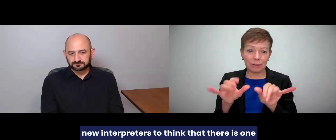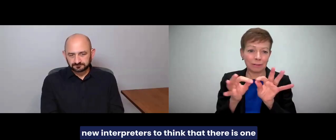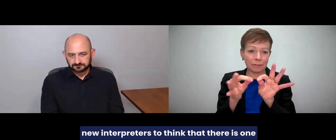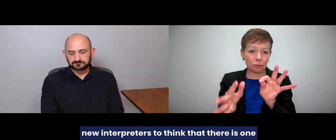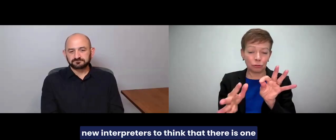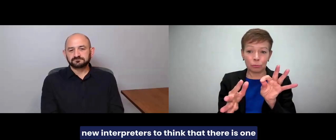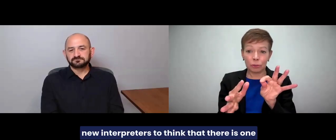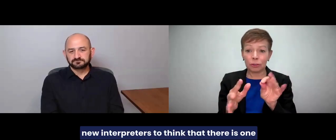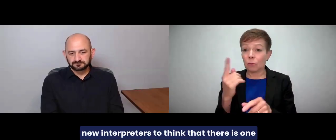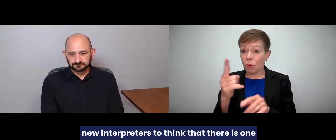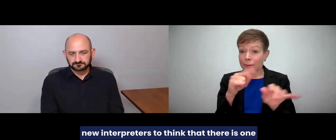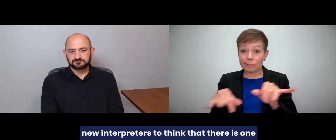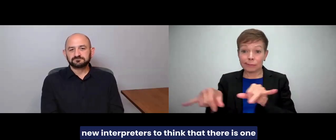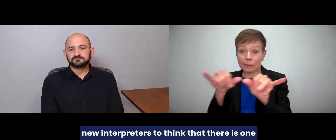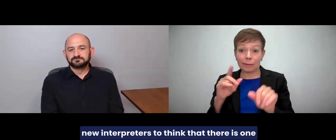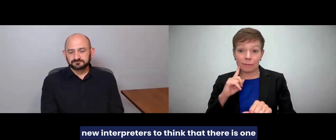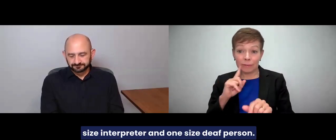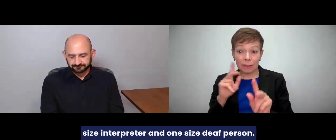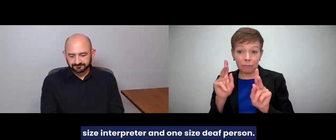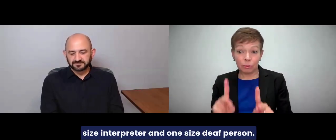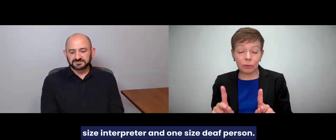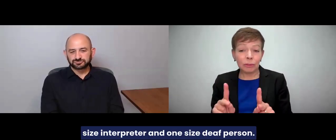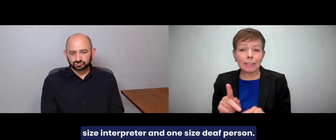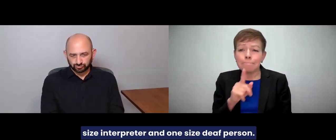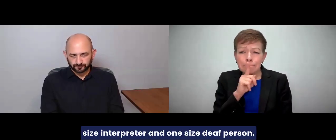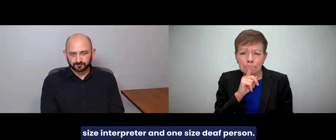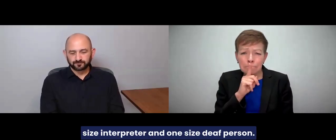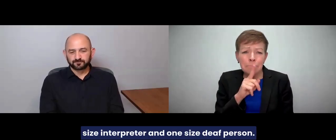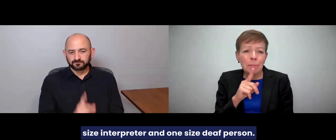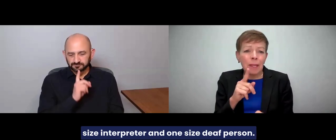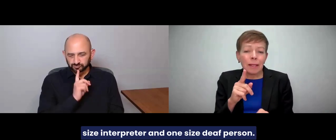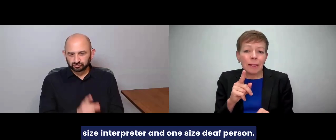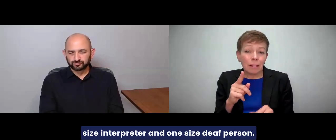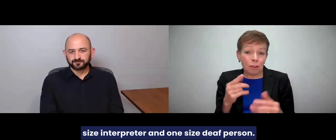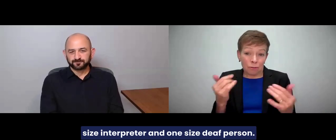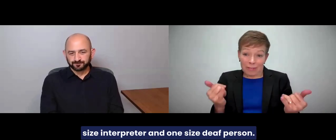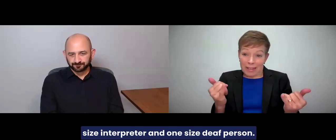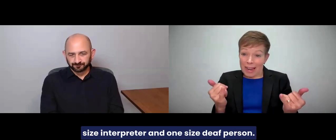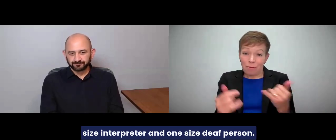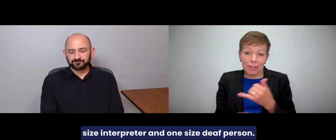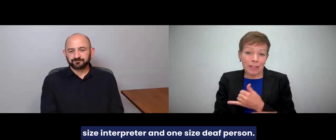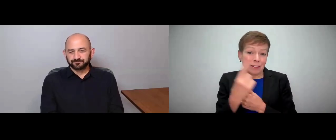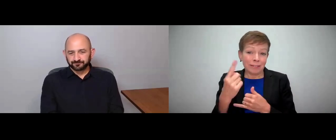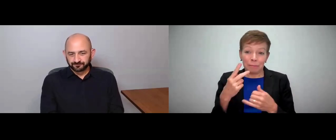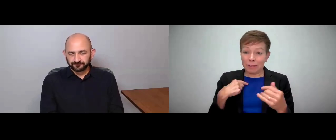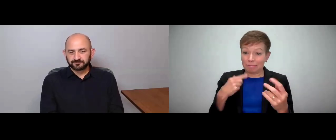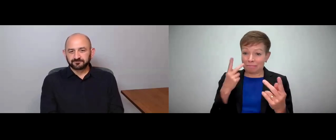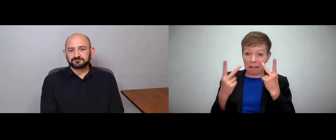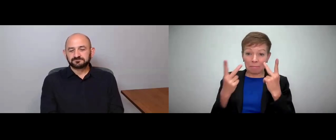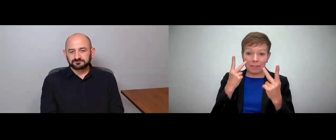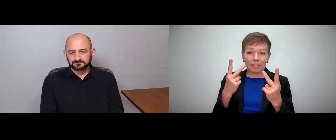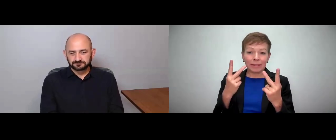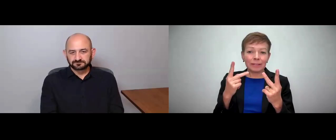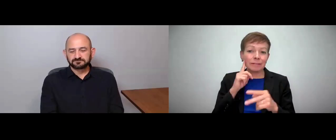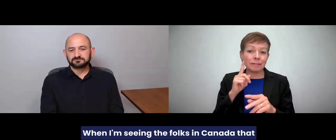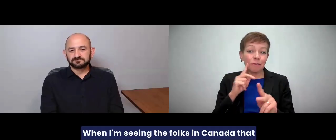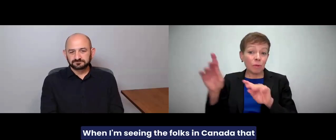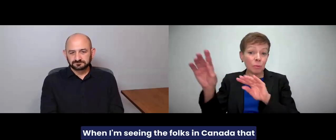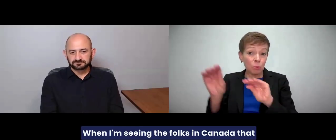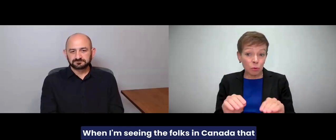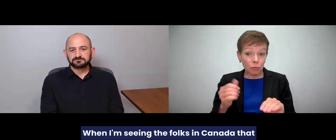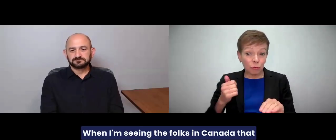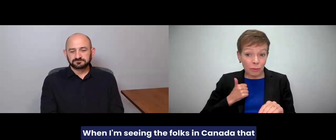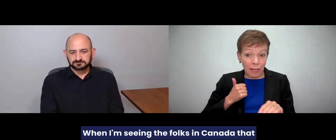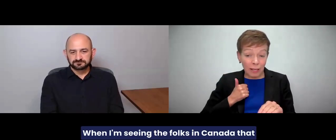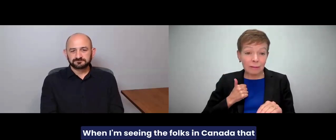new interpreters to think that there is one size interpreter and one size deaf person. When